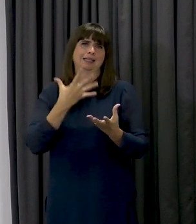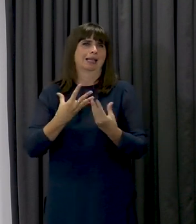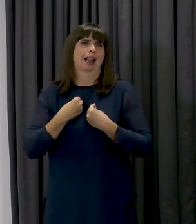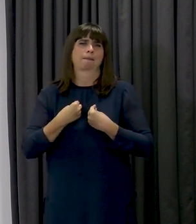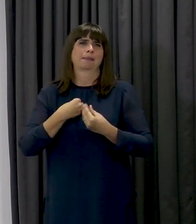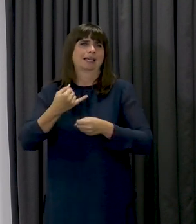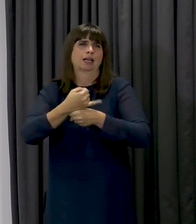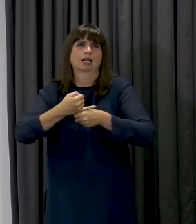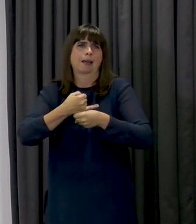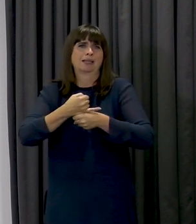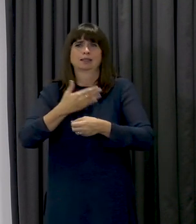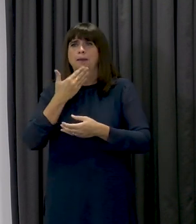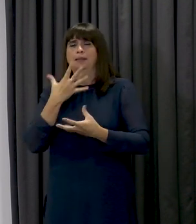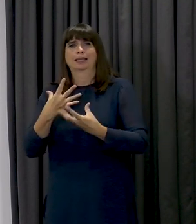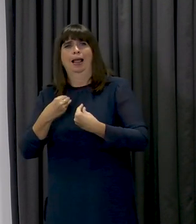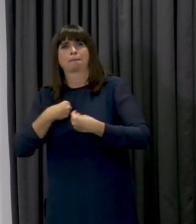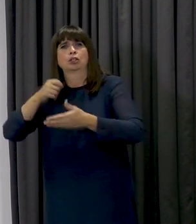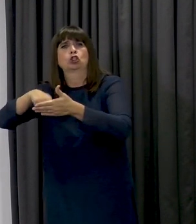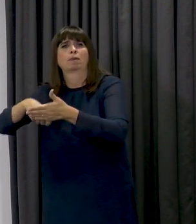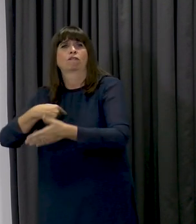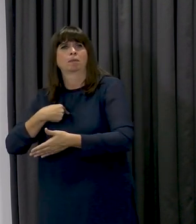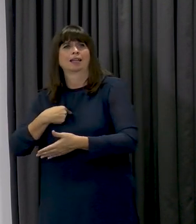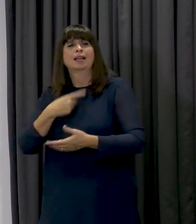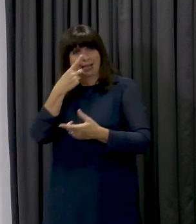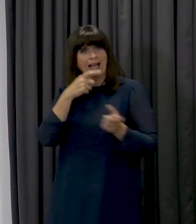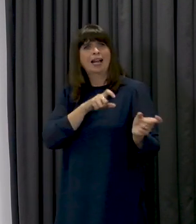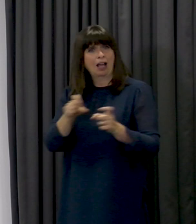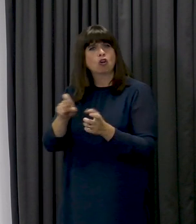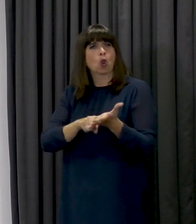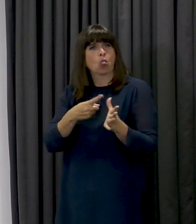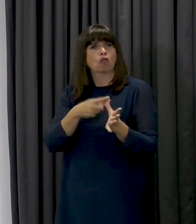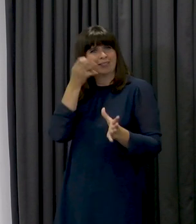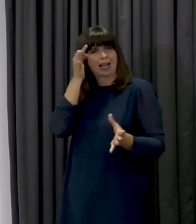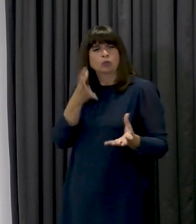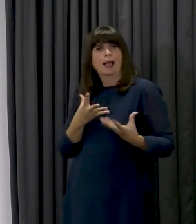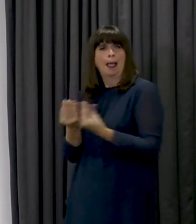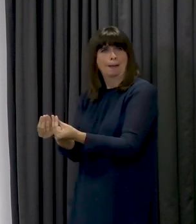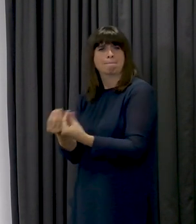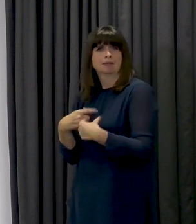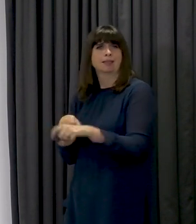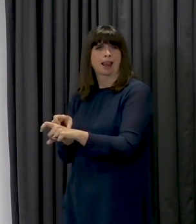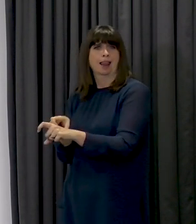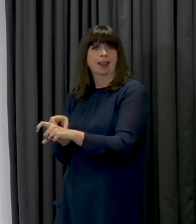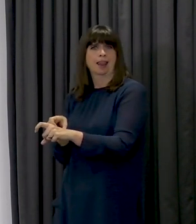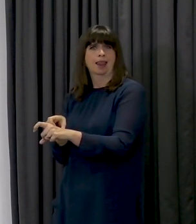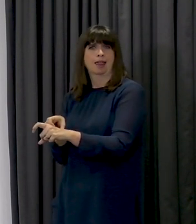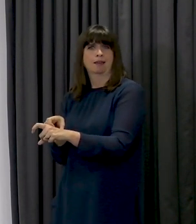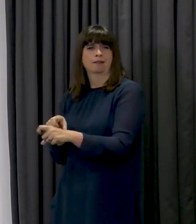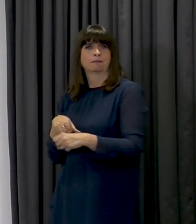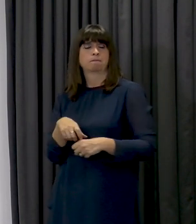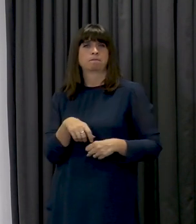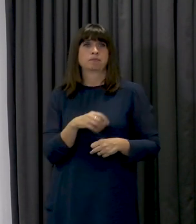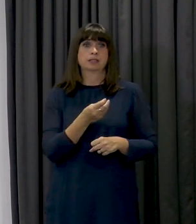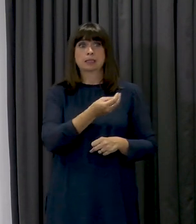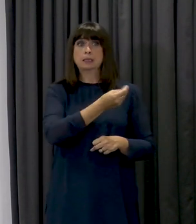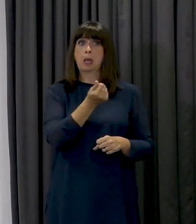collecting medicines and so on, that will still be available to them in Wales, while not denying to other people who